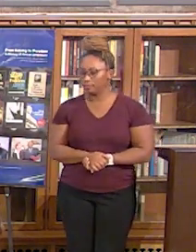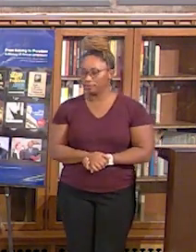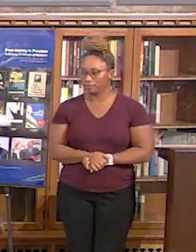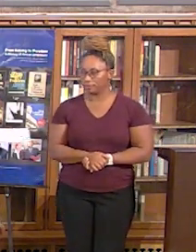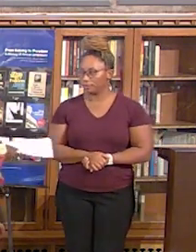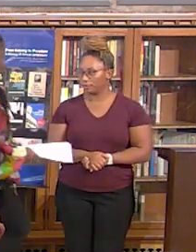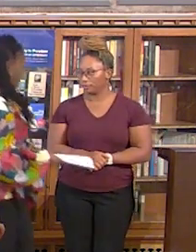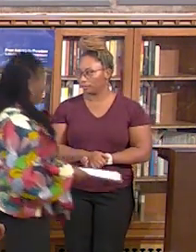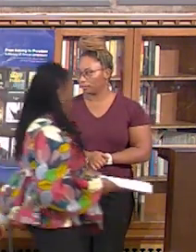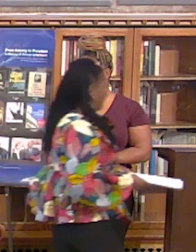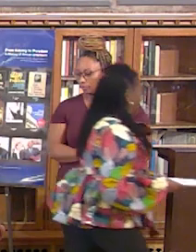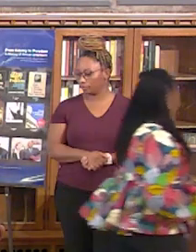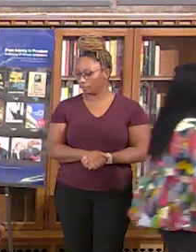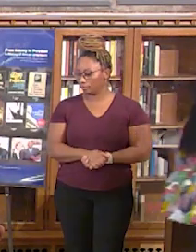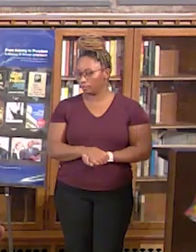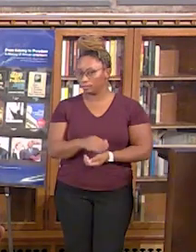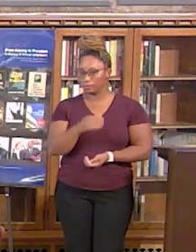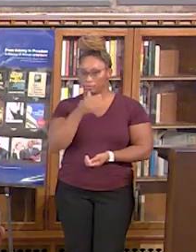ahead